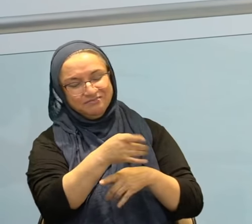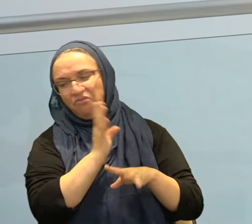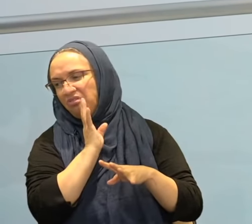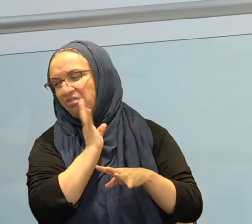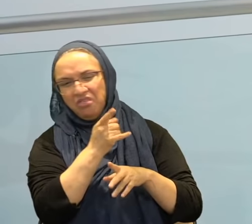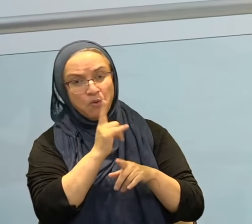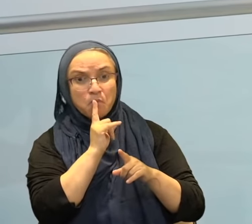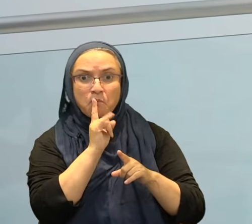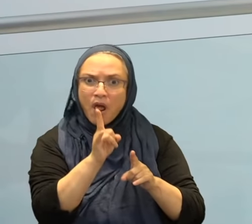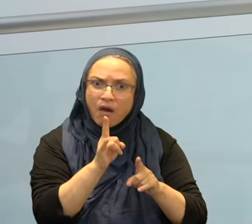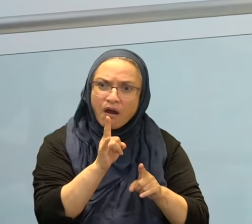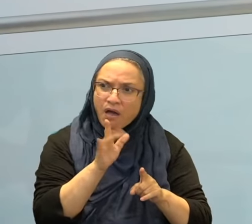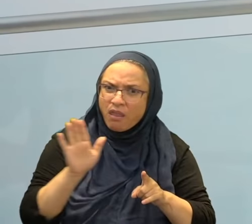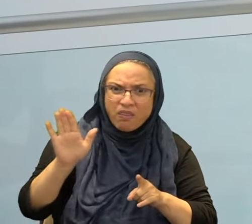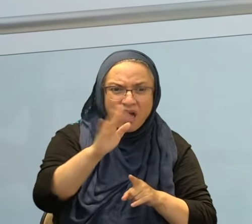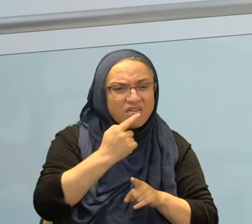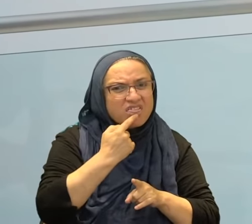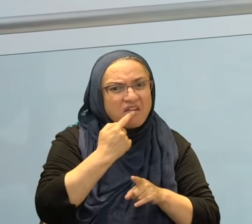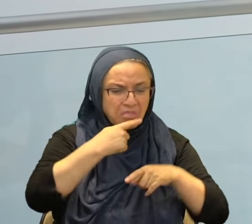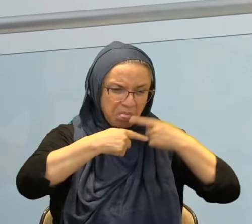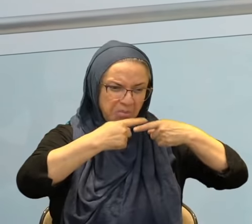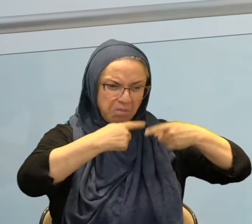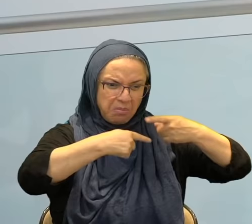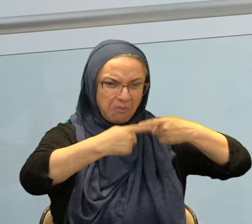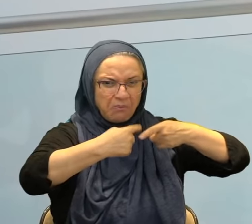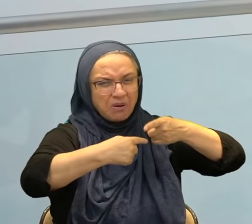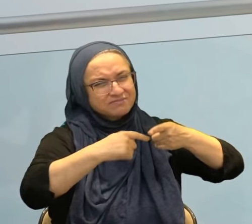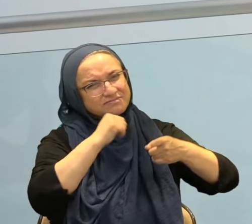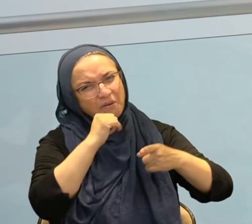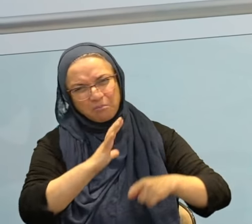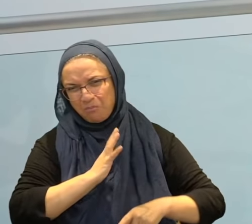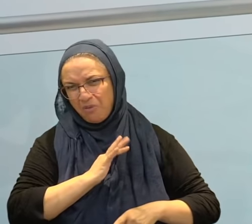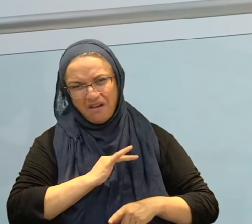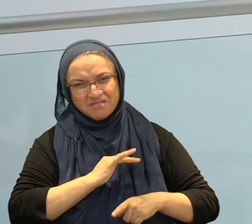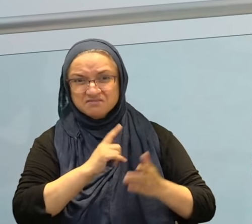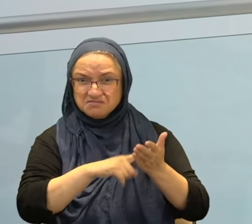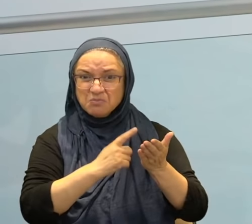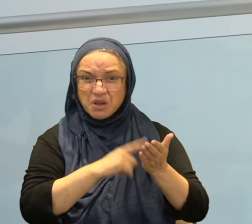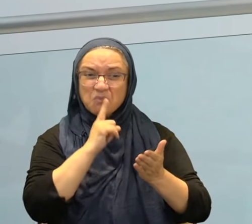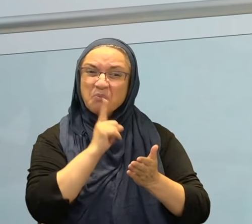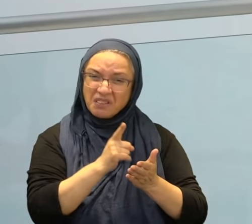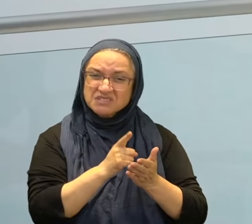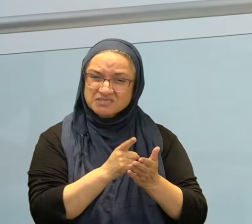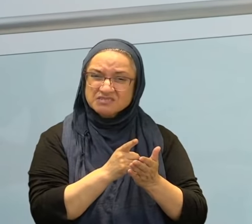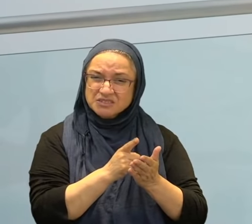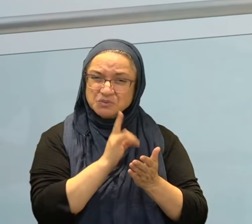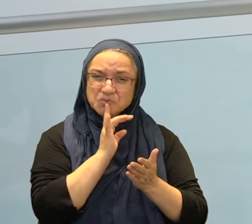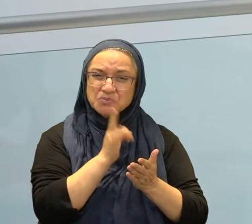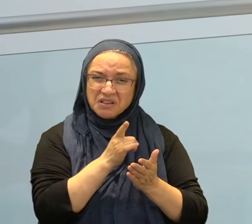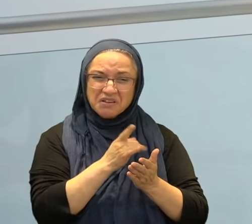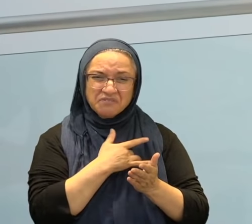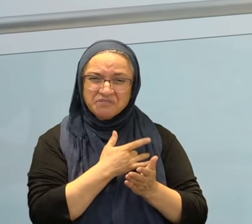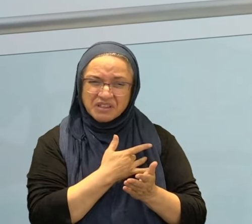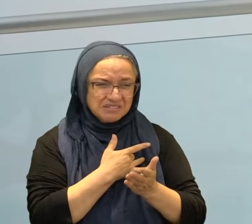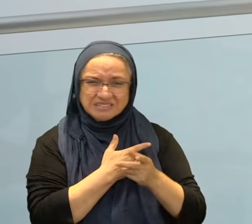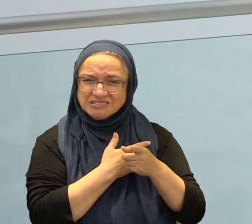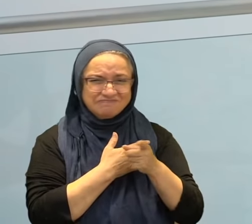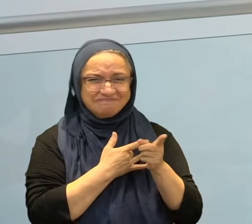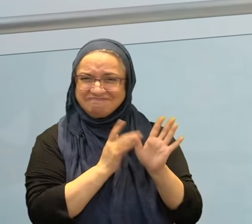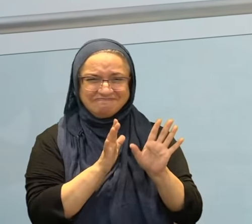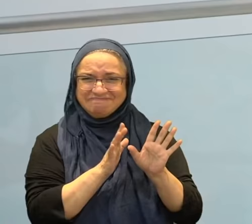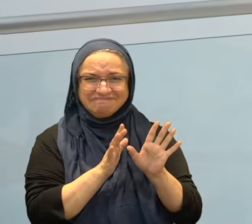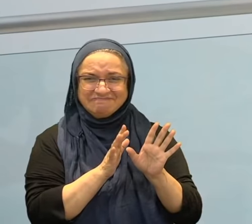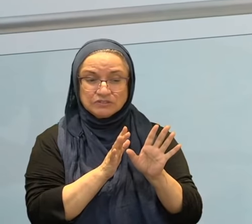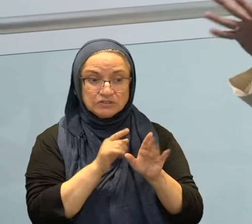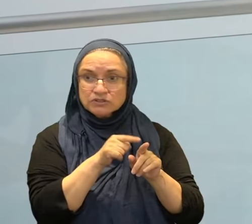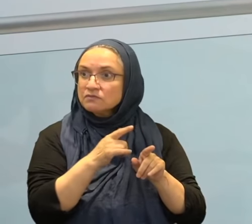and there are tangents in her story. She goes off on a tangent sometimes. There is in there there's juristprudence to be learned. You go through the books of hadith you can